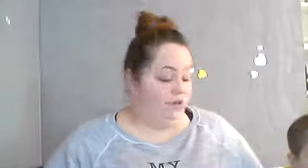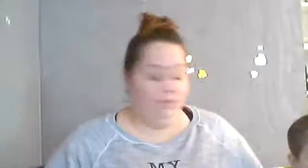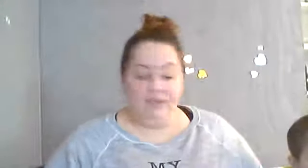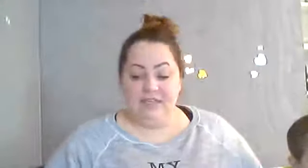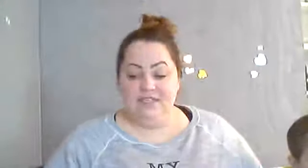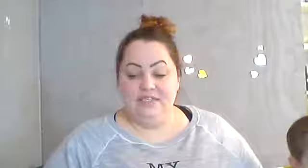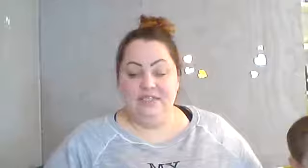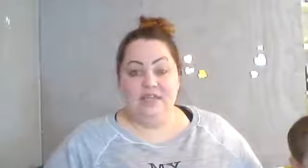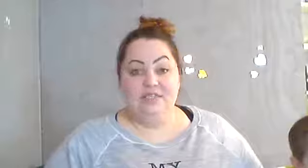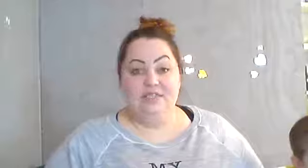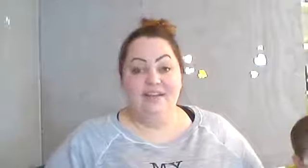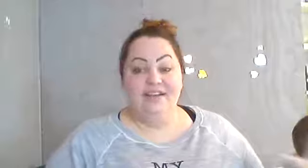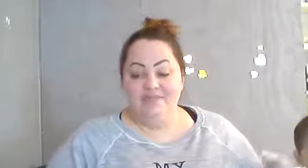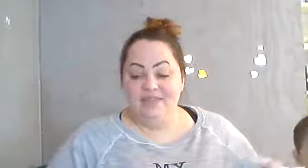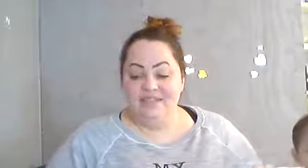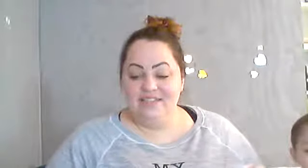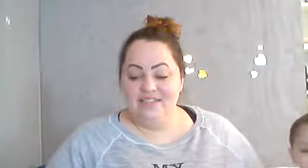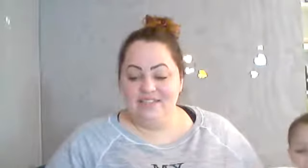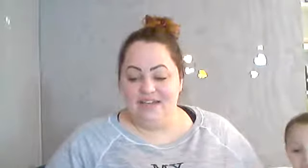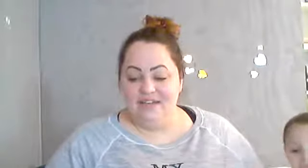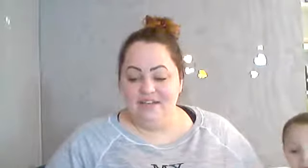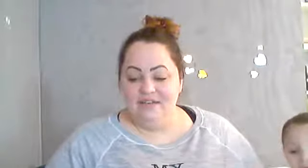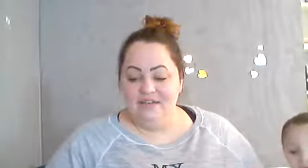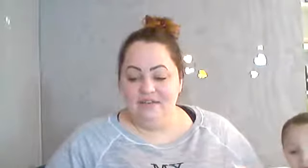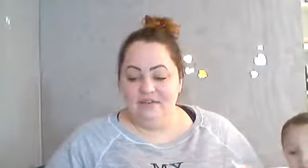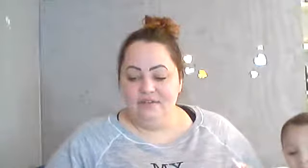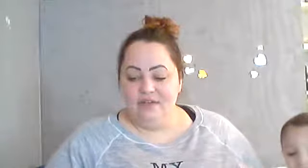but that doesn't necessarily mean it's a sign.